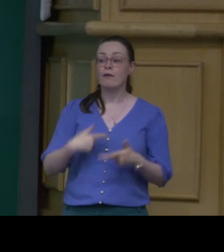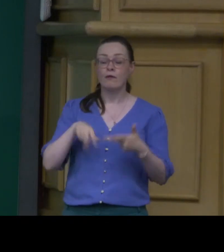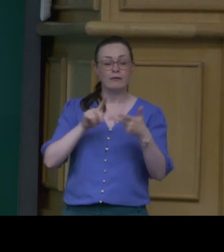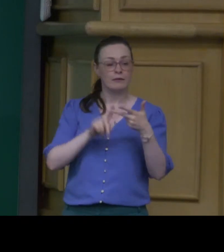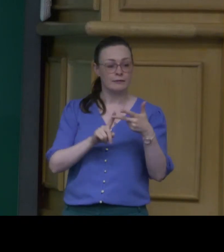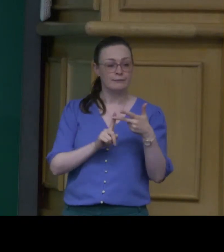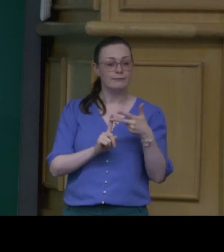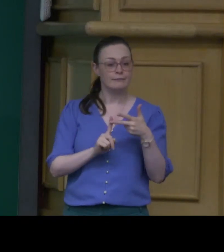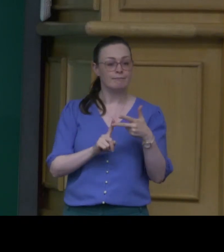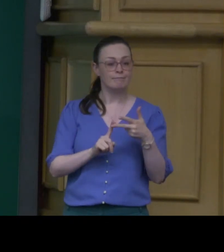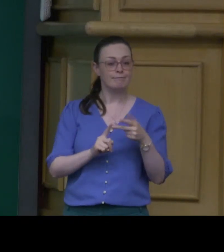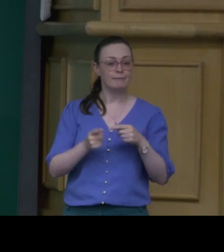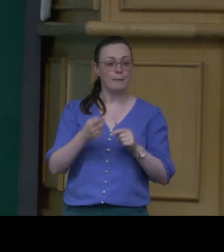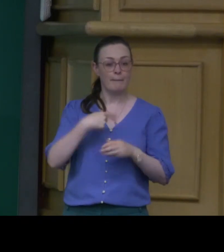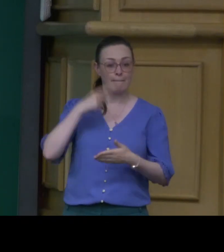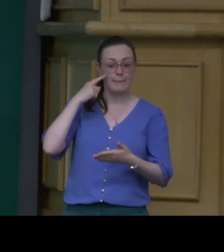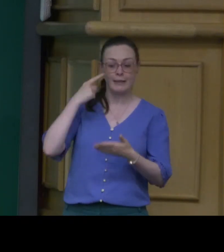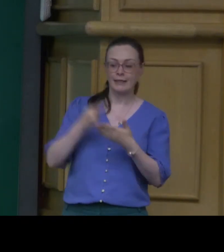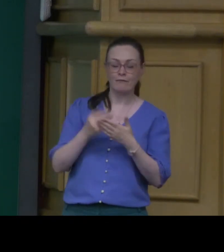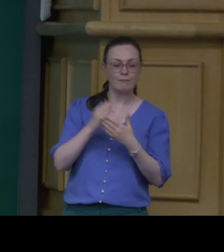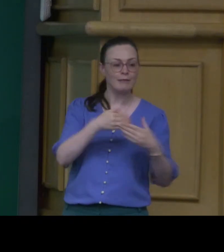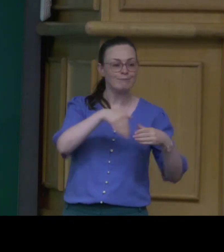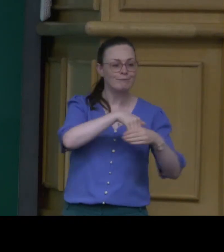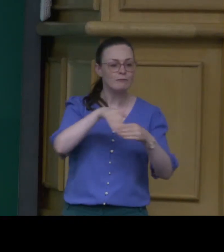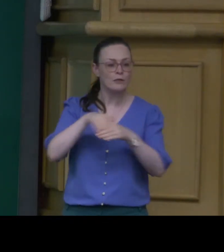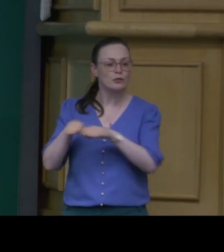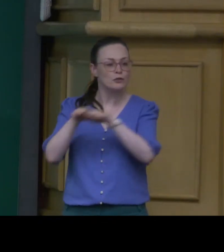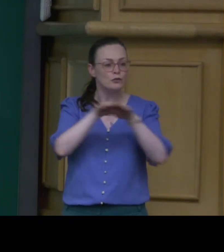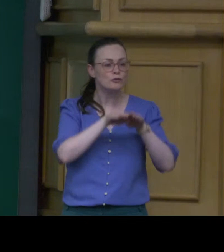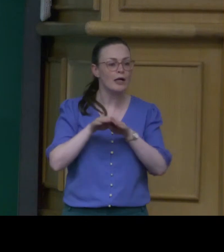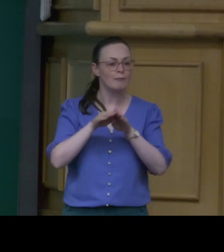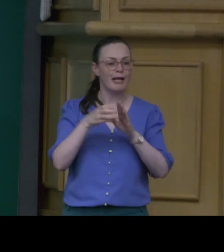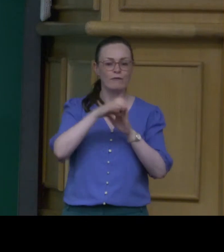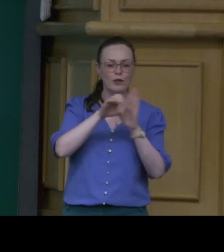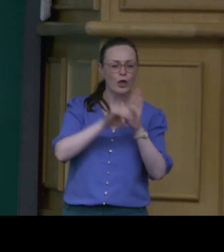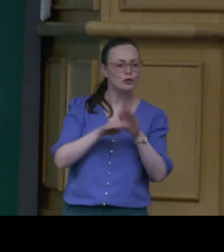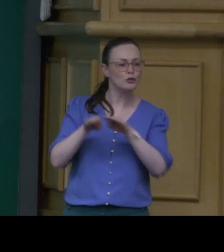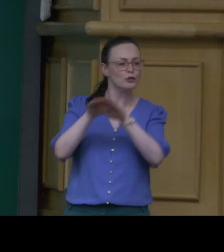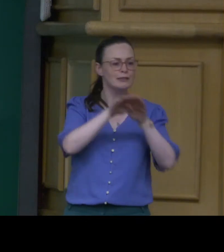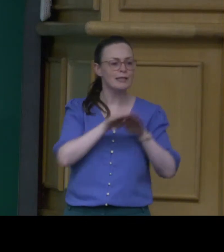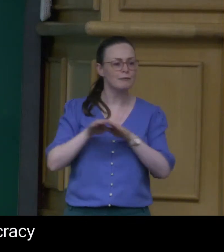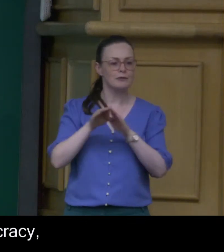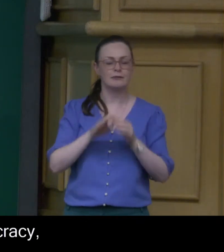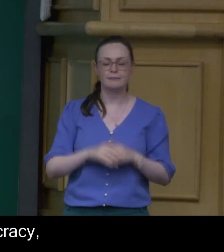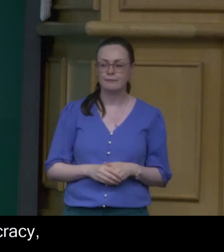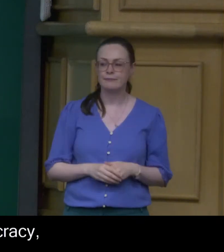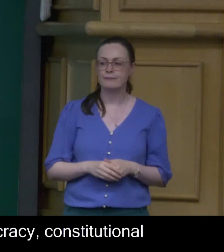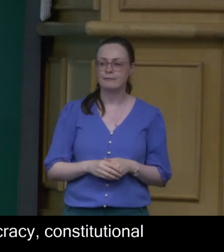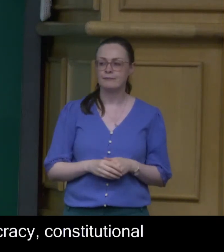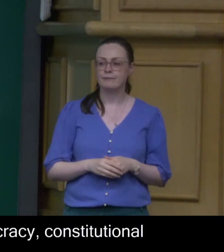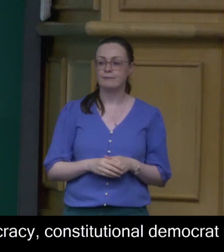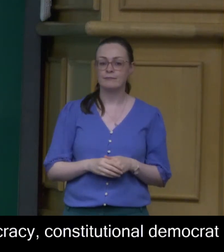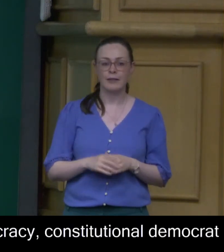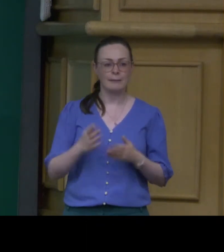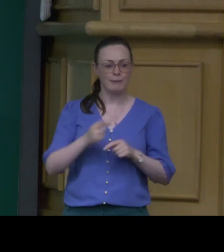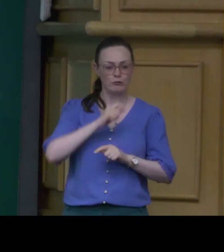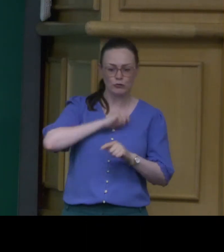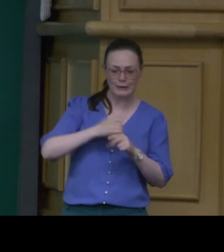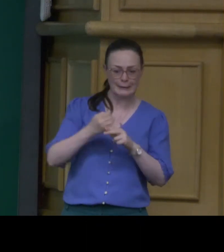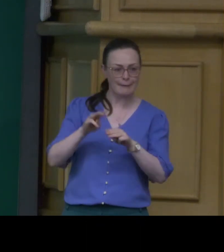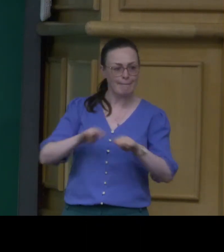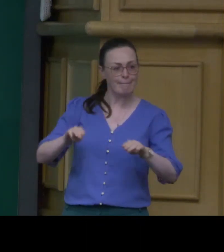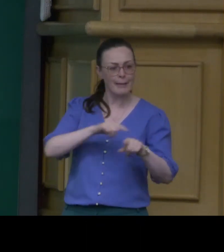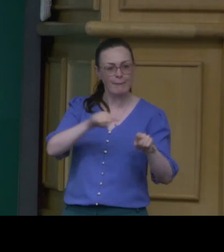Thirdly, it believes in participative democracy, constitutional democratic democracy, trusts in